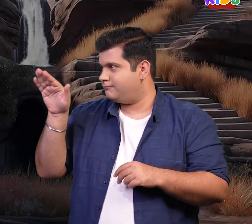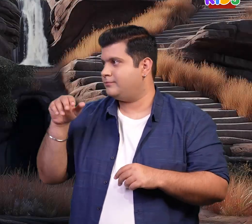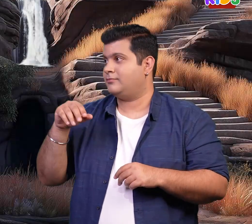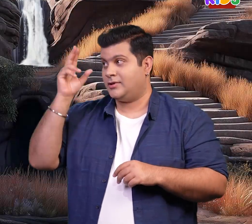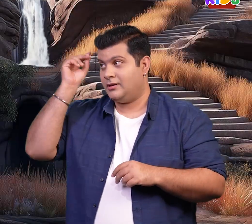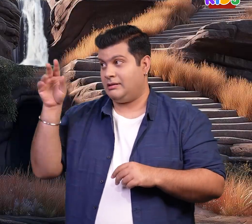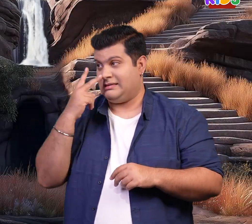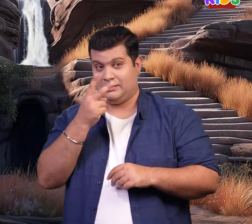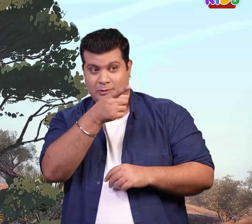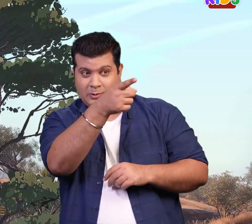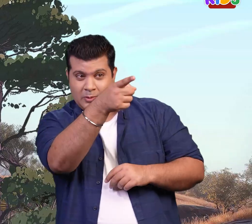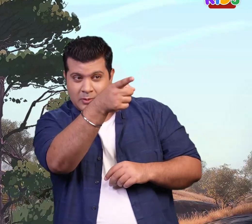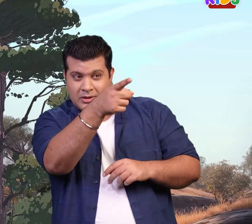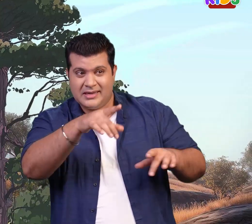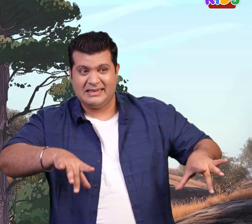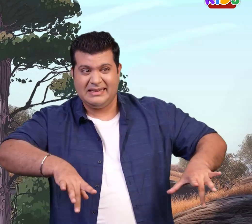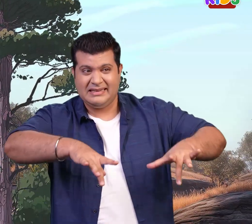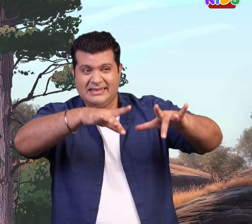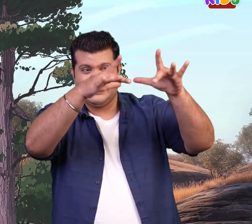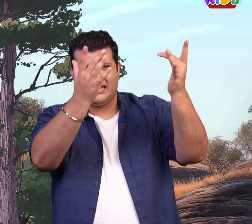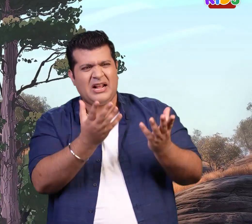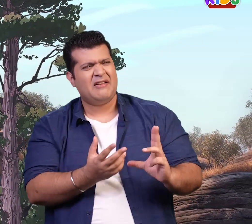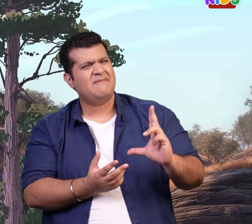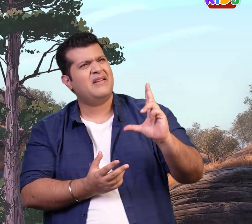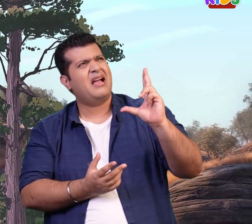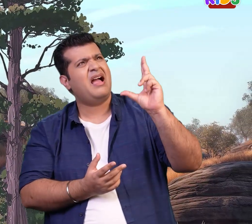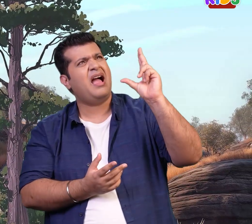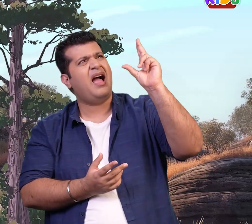spot. Diya, look! There's a tall old tree.